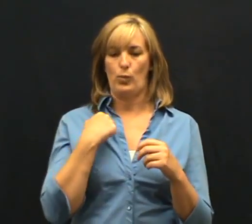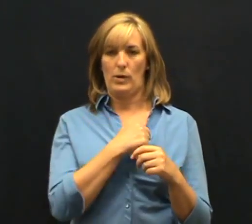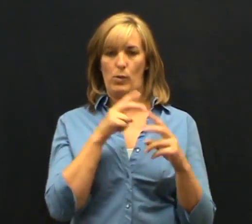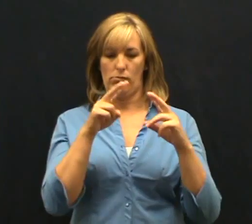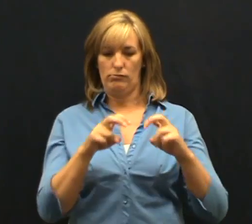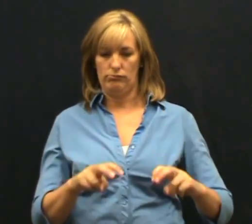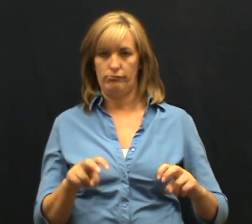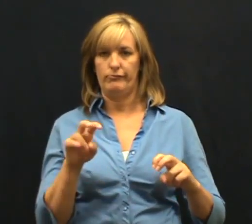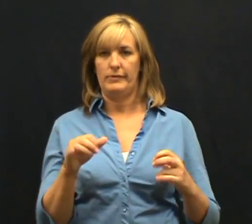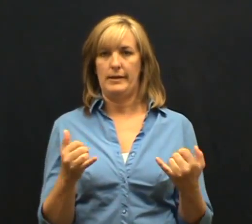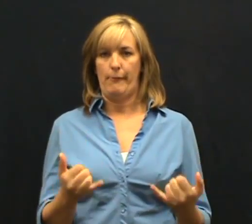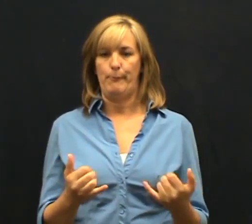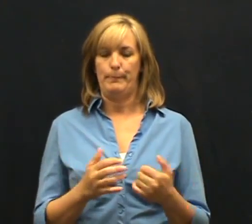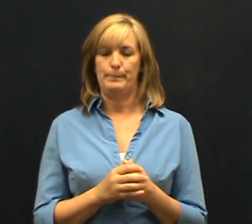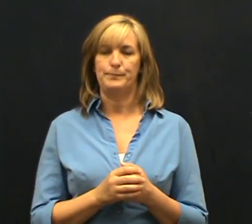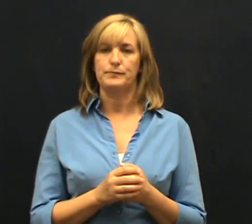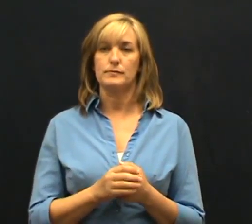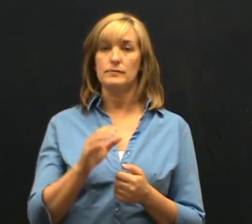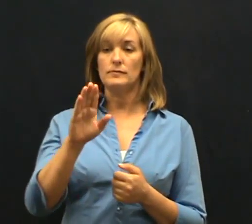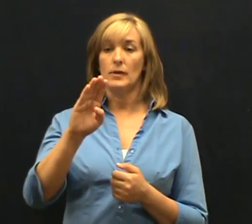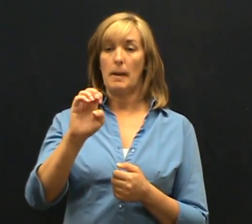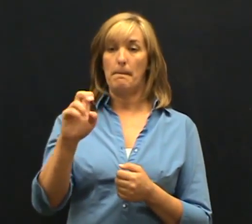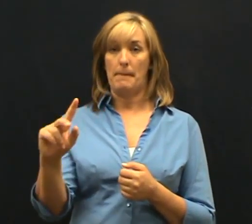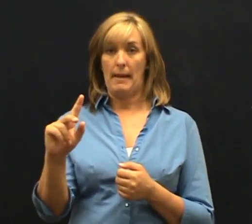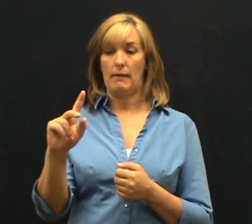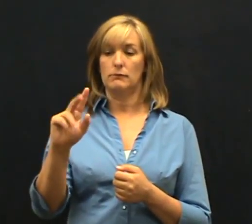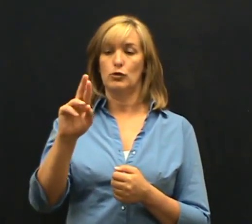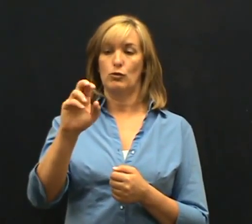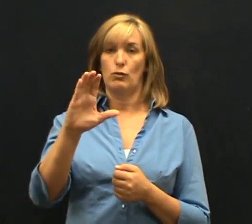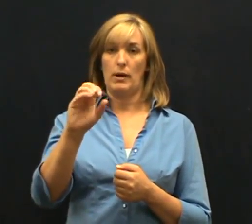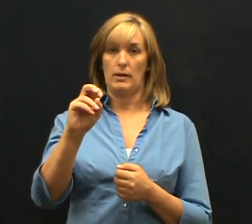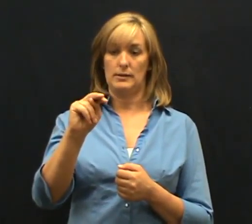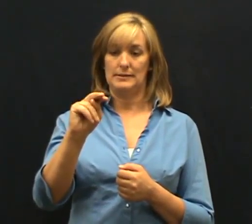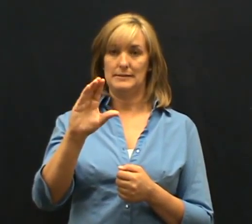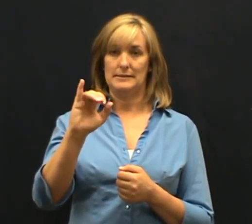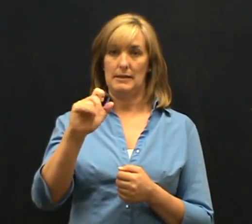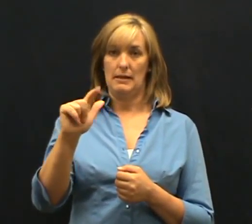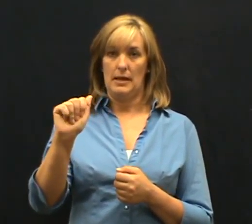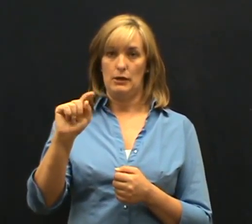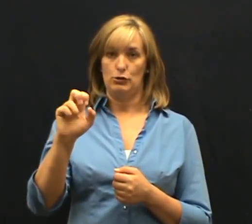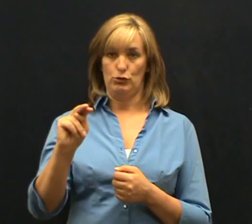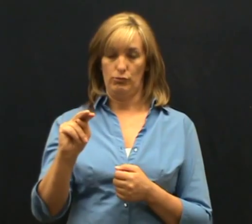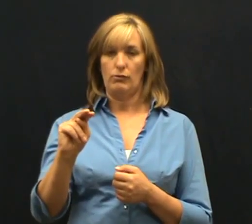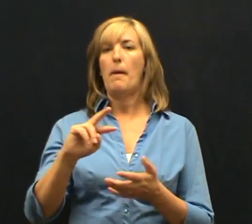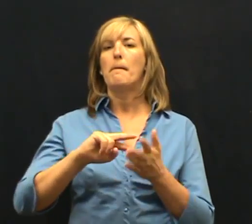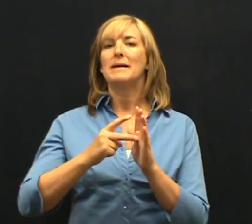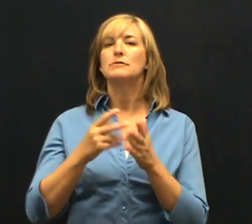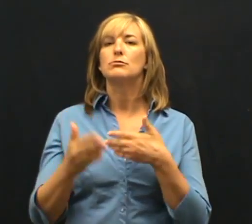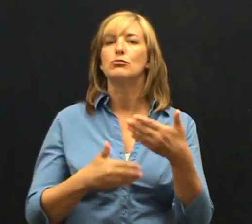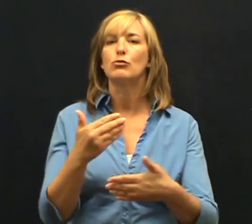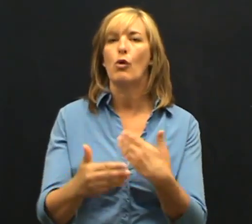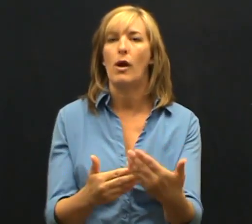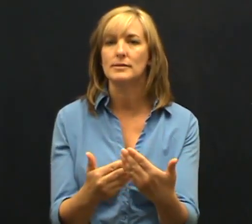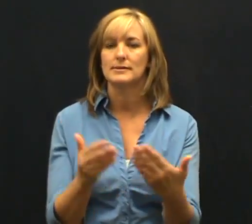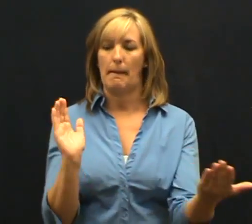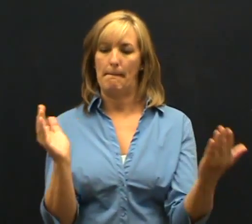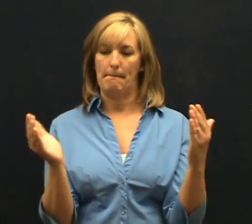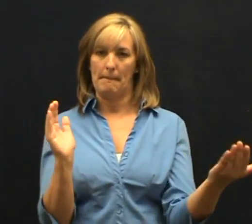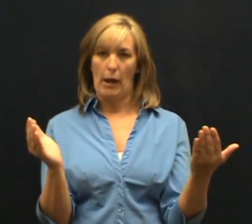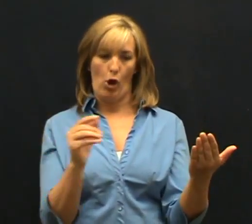Okay, a bank reconciliation is basically a process where you compare what's in your accounting records to